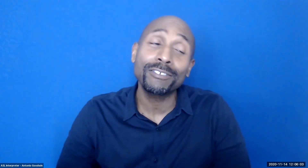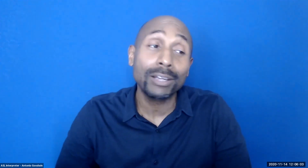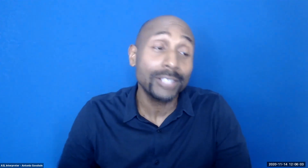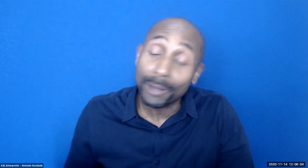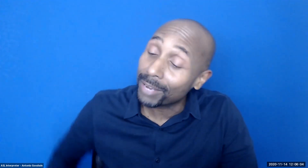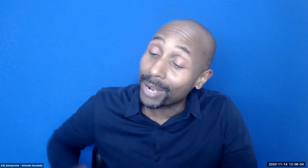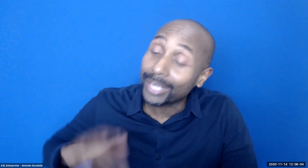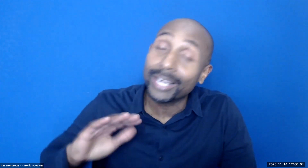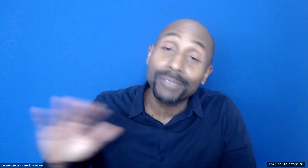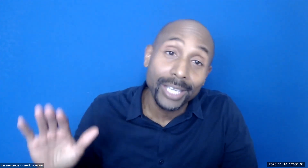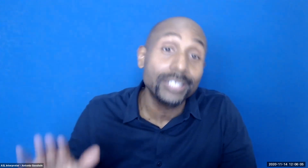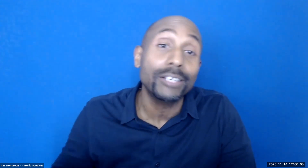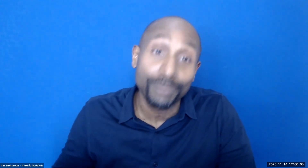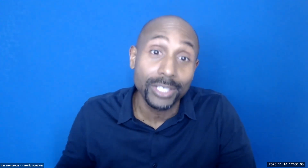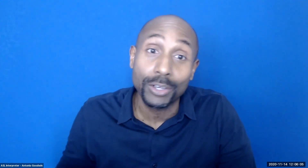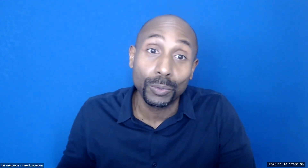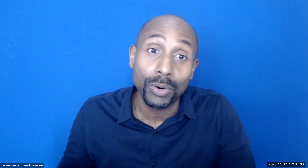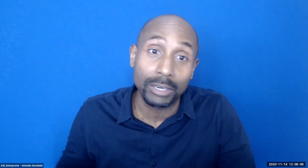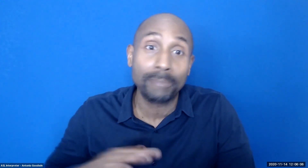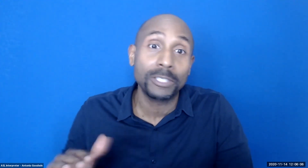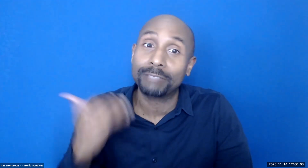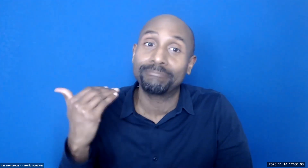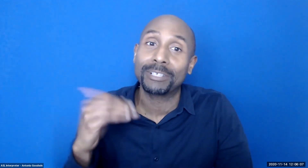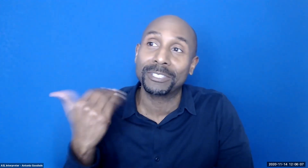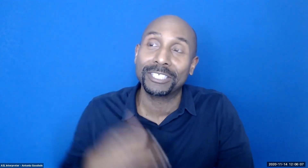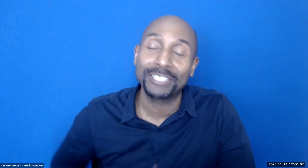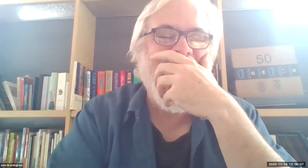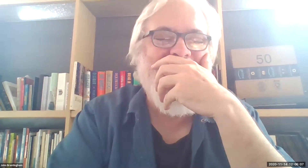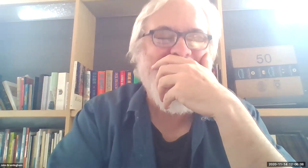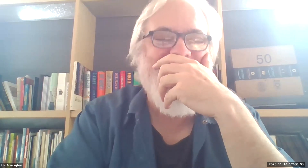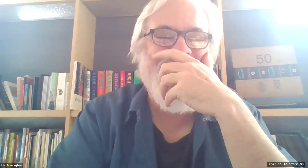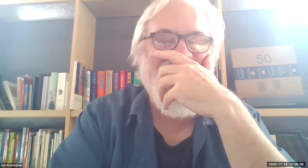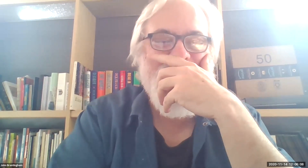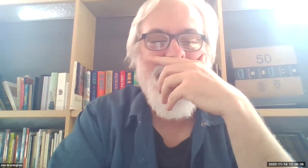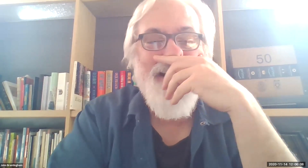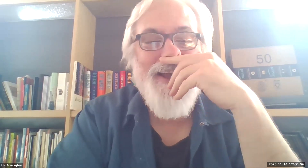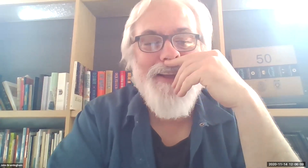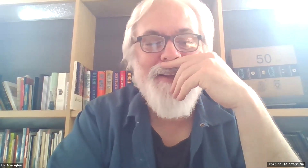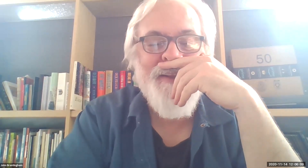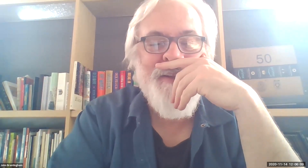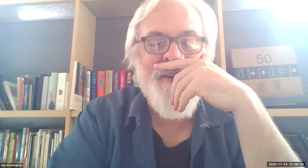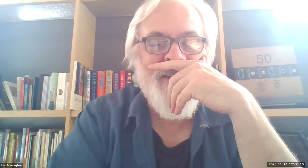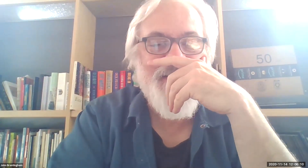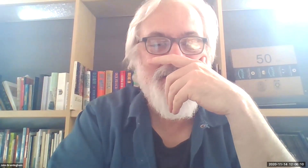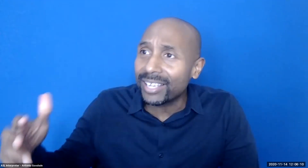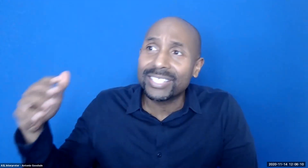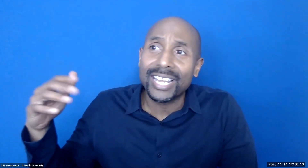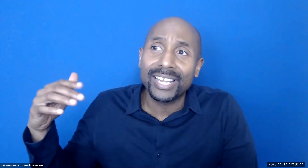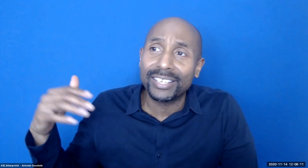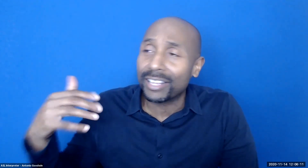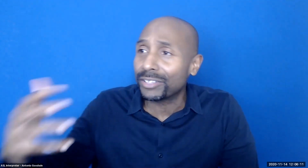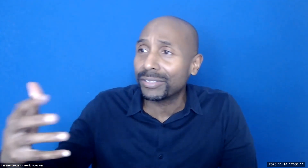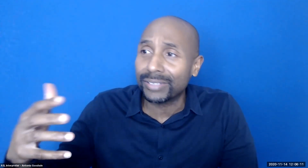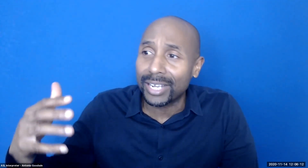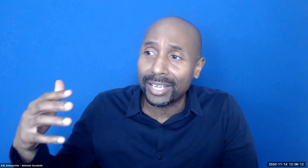don't have to jump off that rock ever again into freezing cold water. I'm good." Yeah. I mean, but the people, just the kids